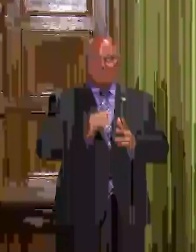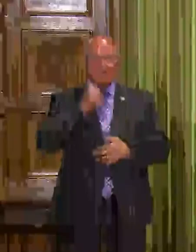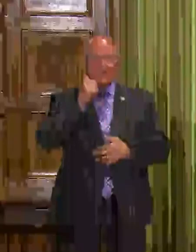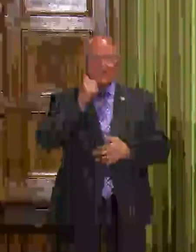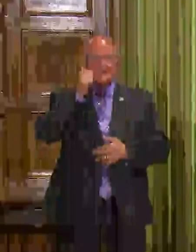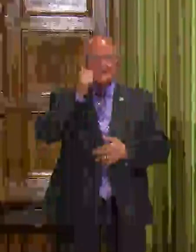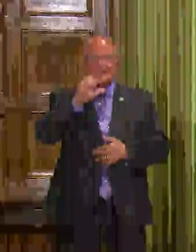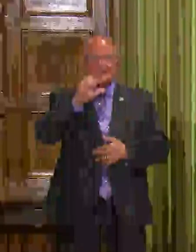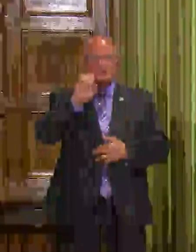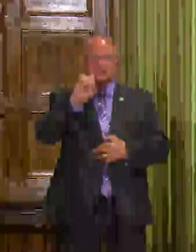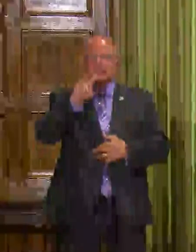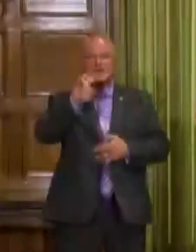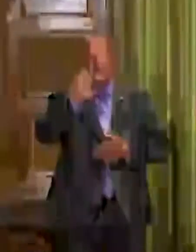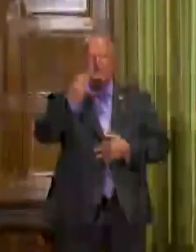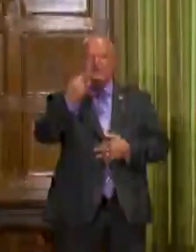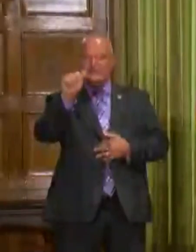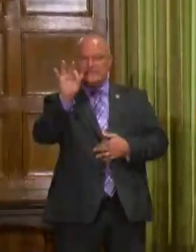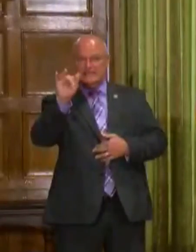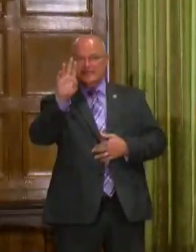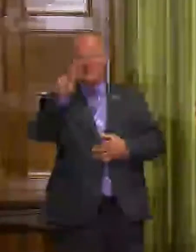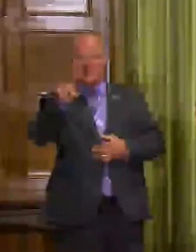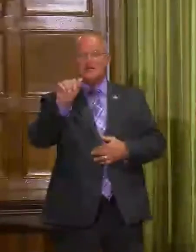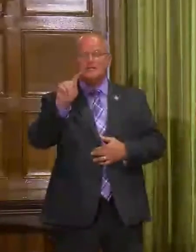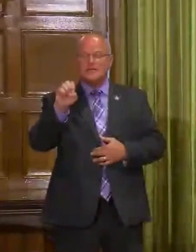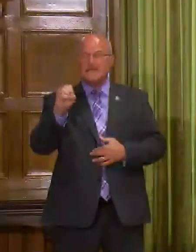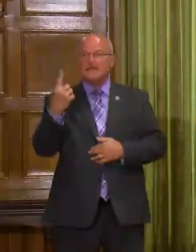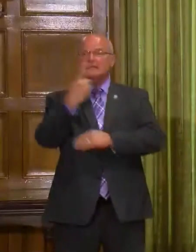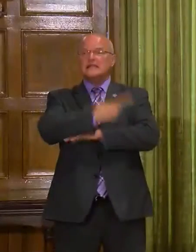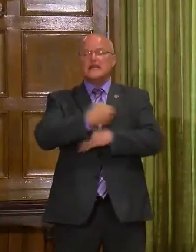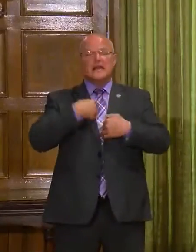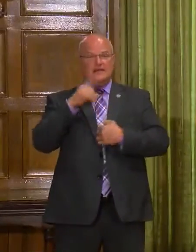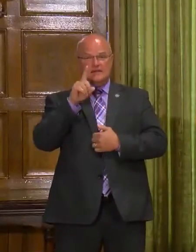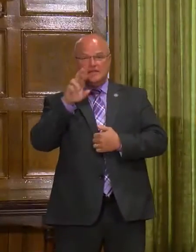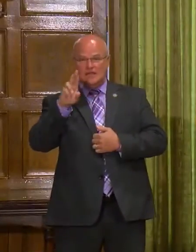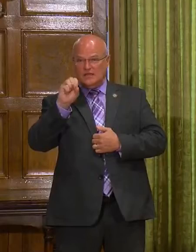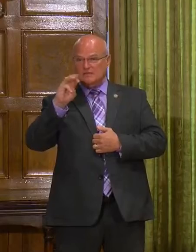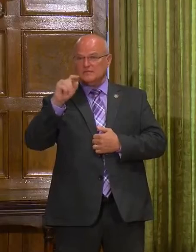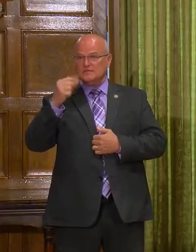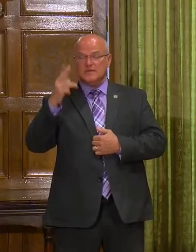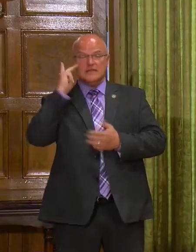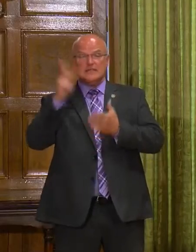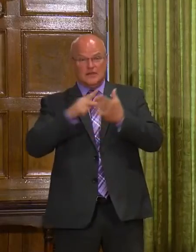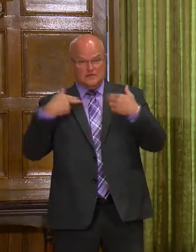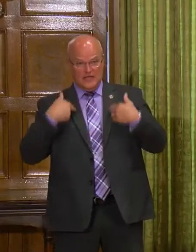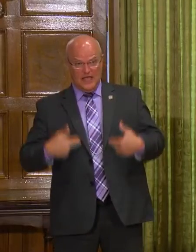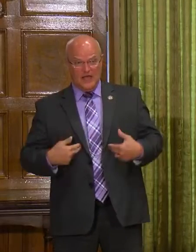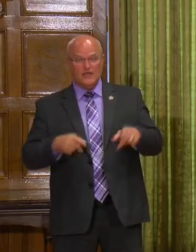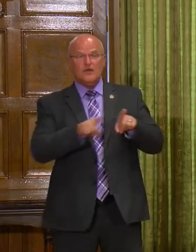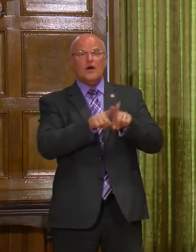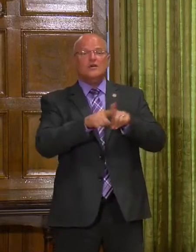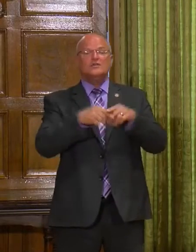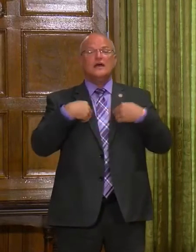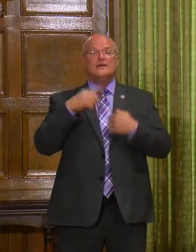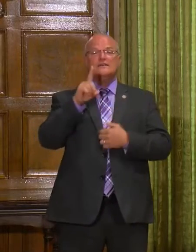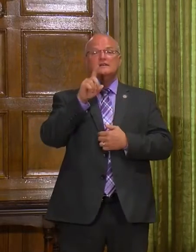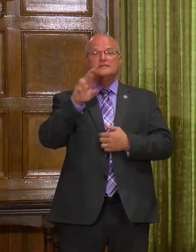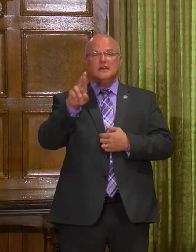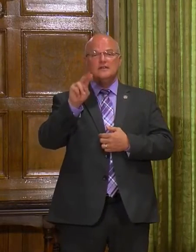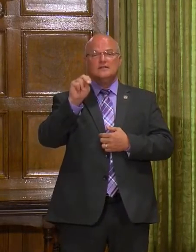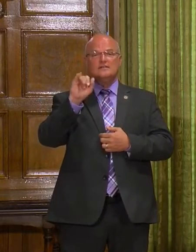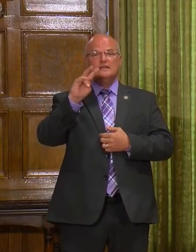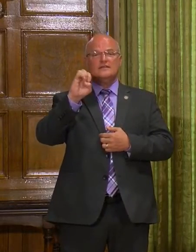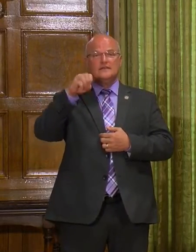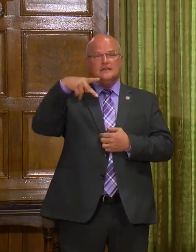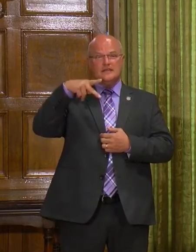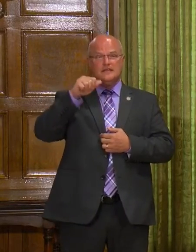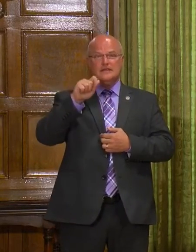daily COVID-19 update. And today I'm joined by Dr. Smith, Secretary of Health. I also have Dr. Naveen